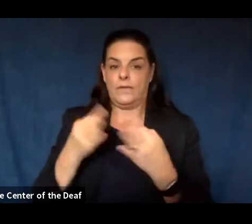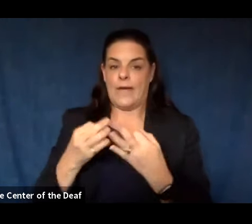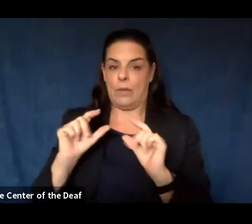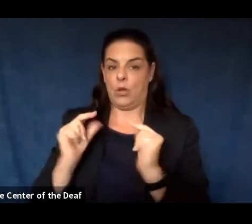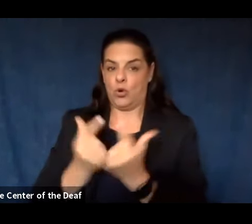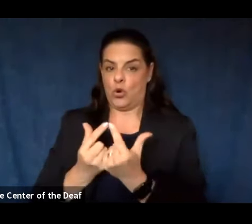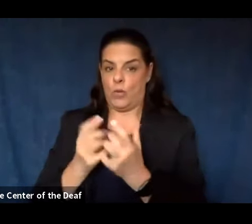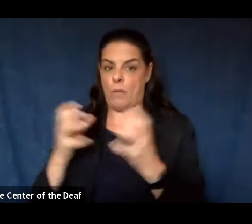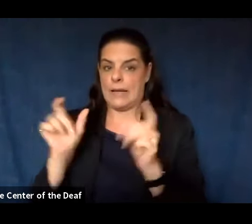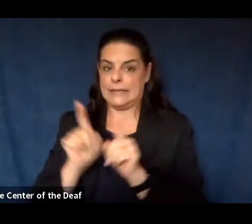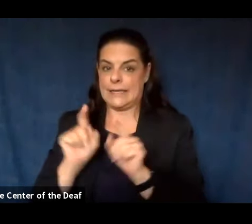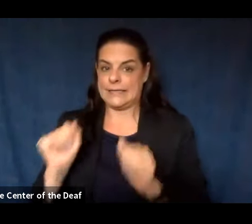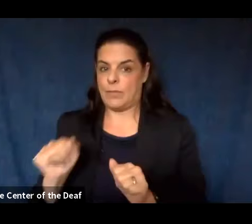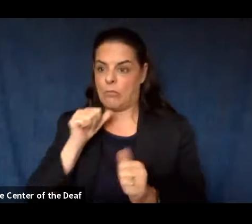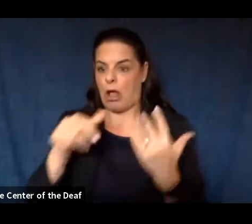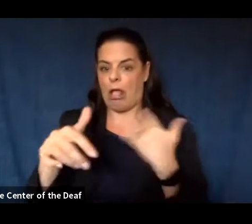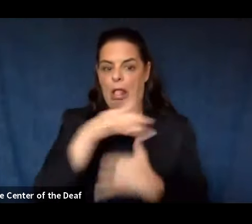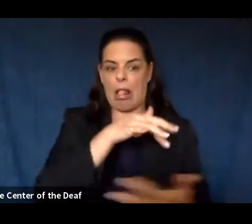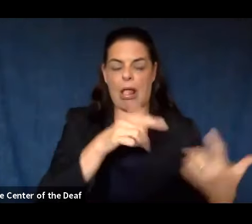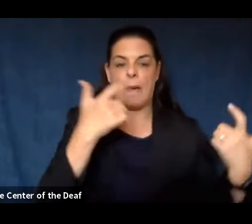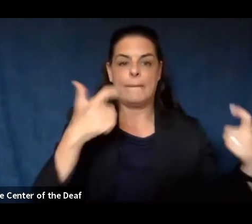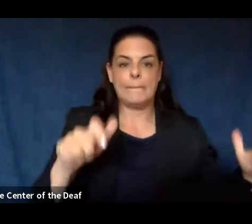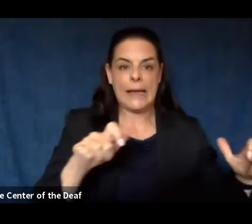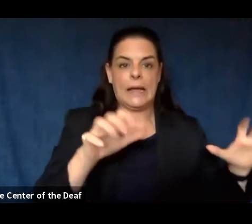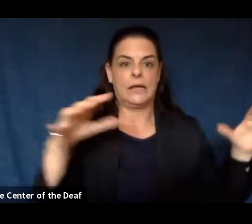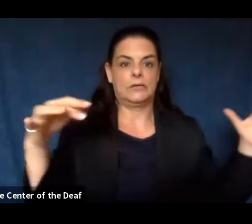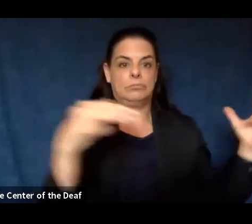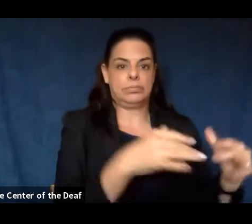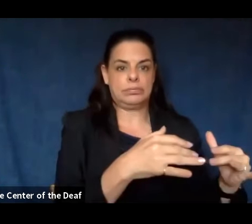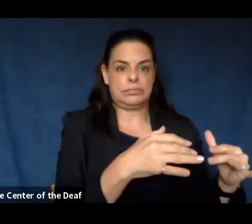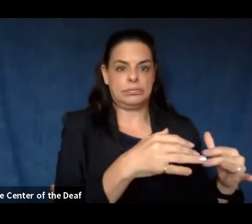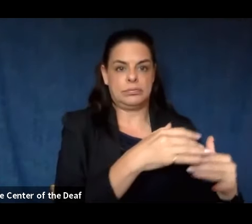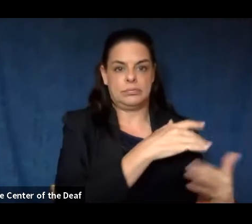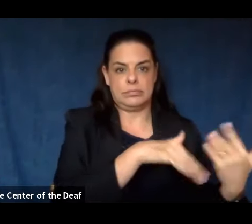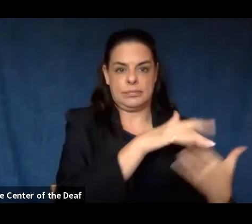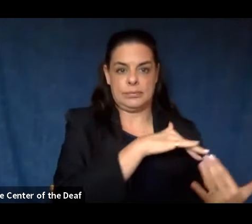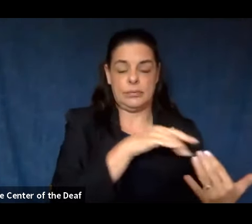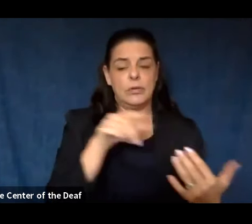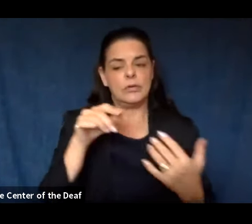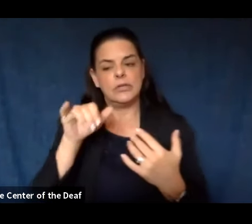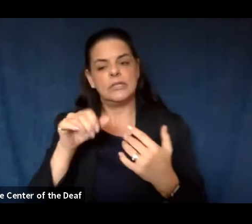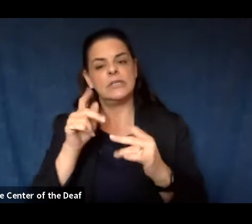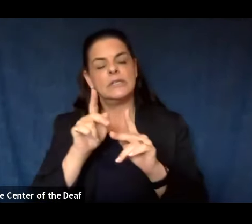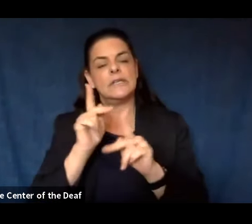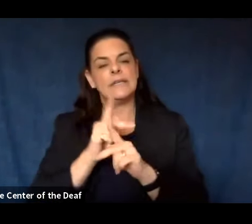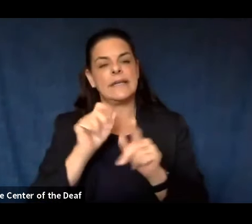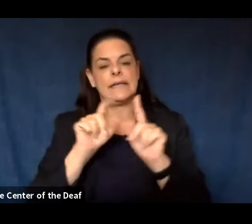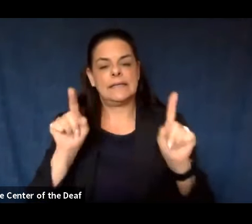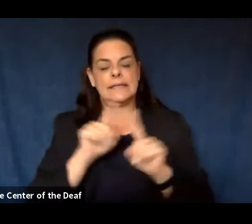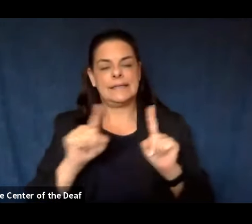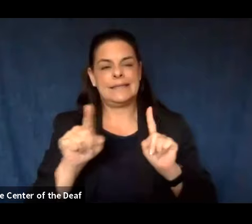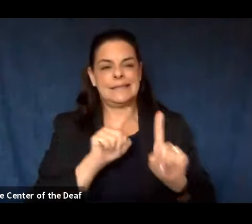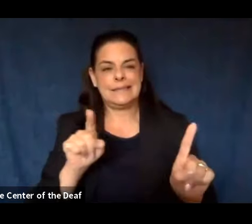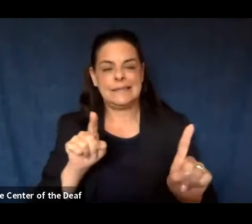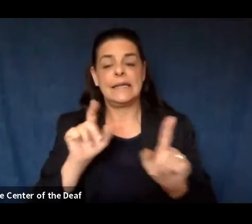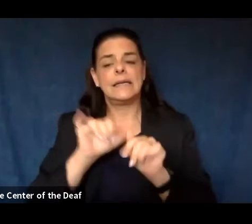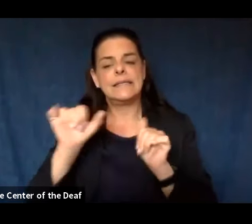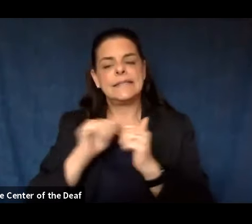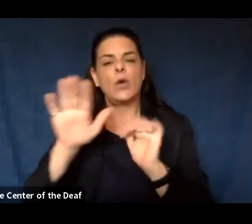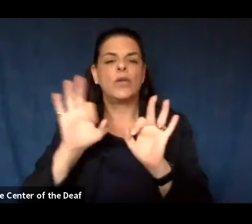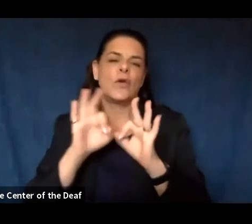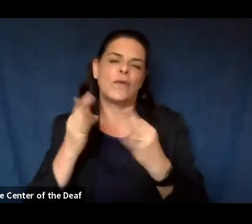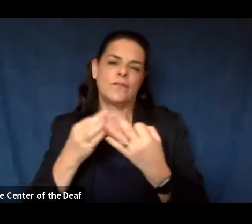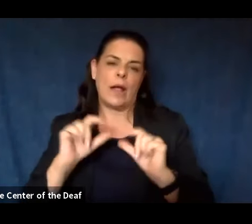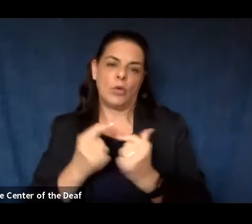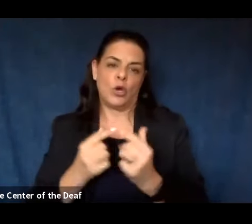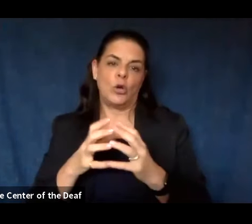possible and not interact in large groups. Where you can stay separated. We call it cohorting. So stay with your family group as much as you